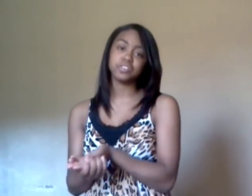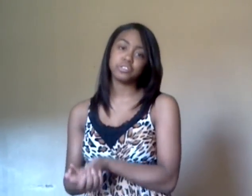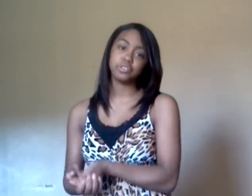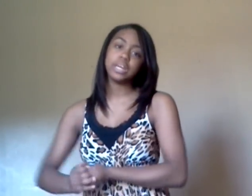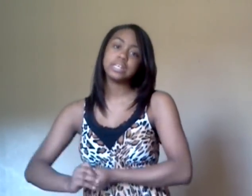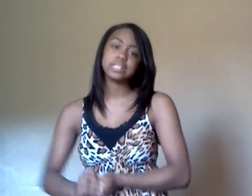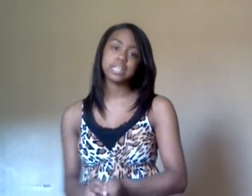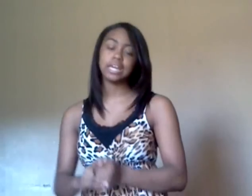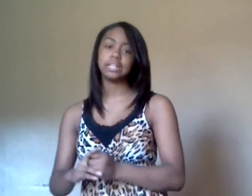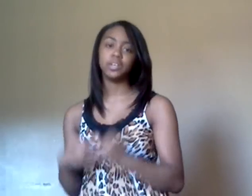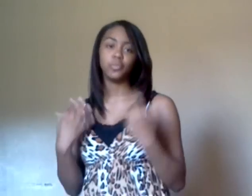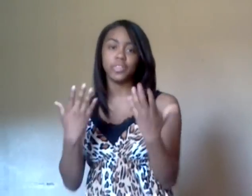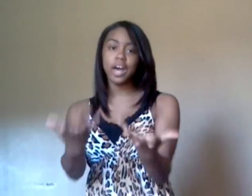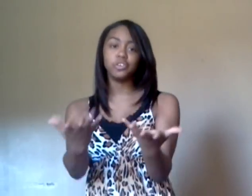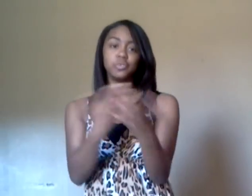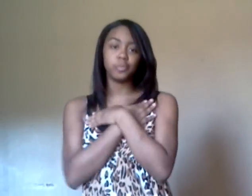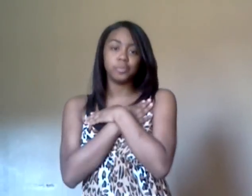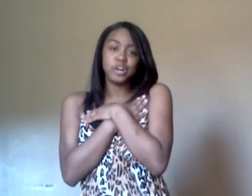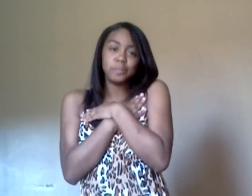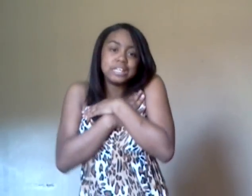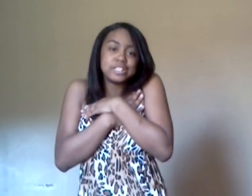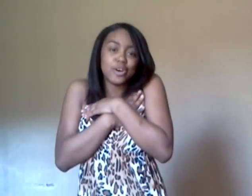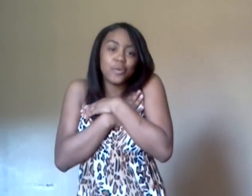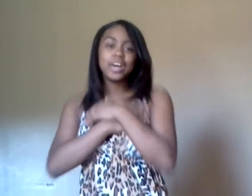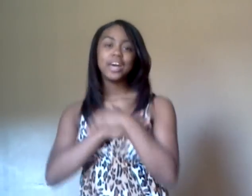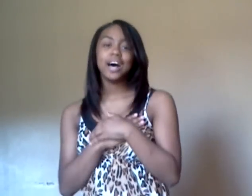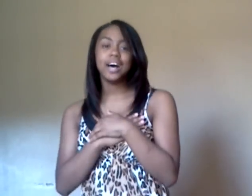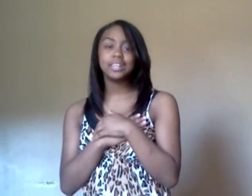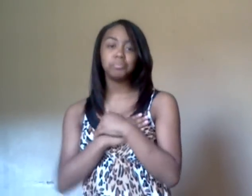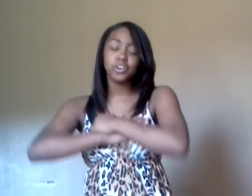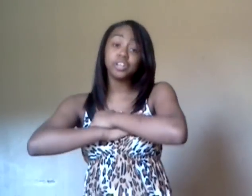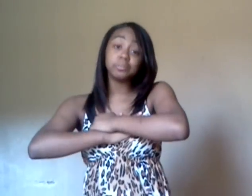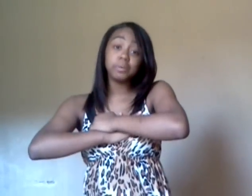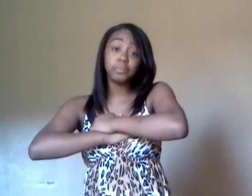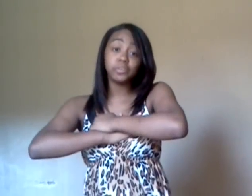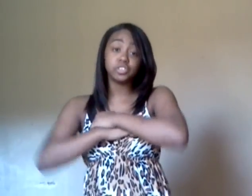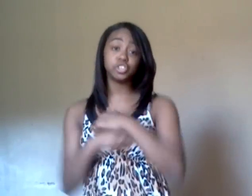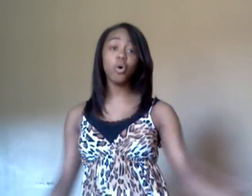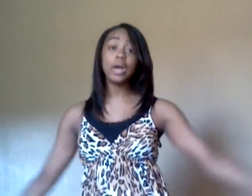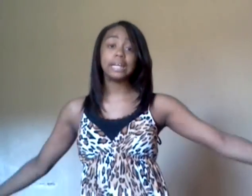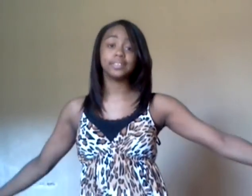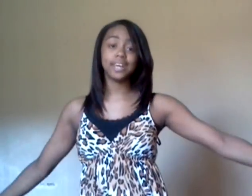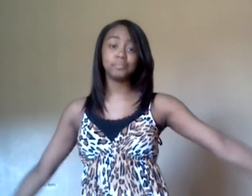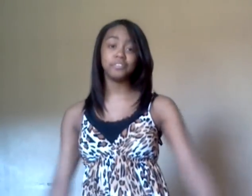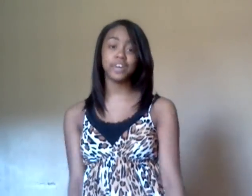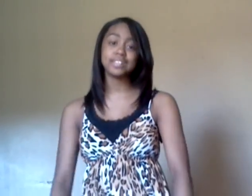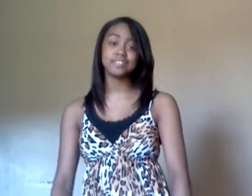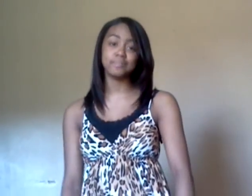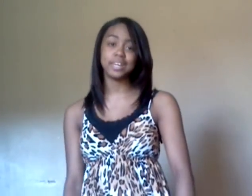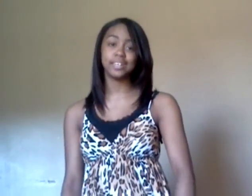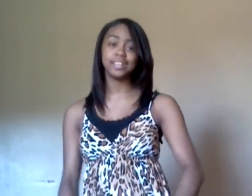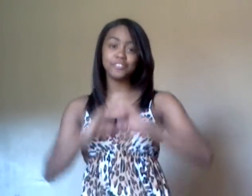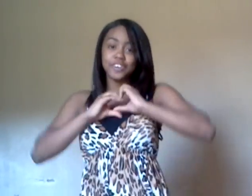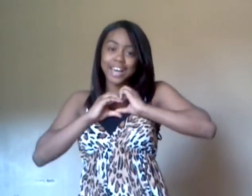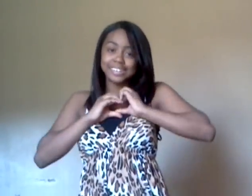are the greatest, and without you, there would be no me. So keep encouraging people to join and be fans of me. Love you guys.